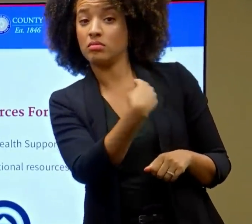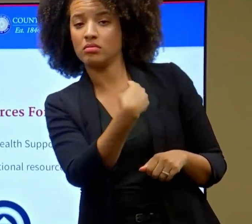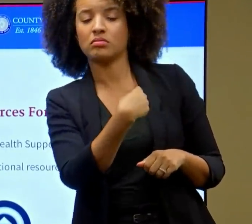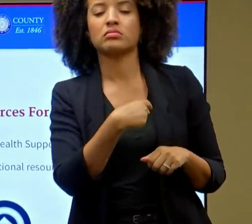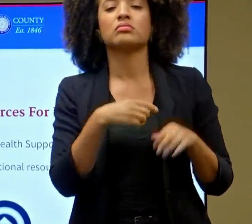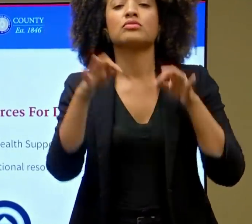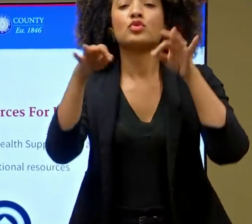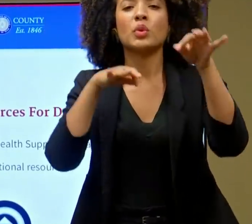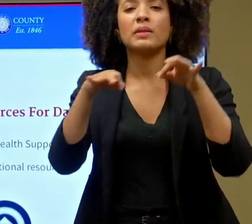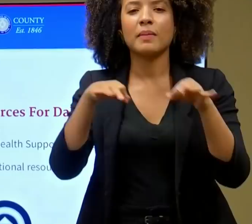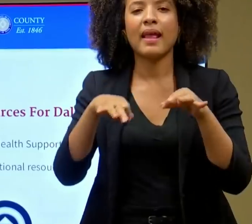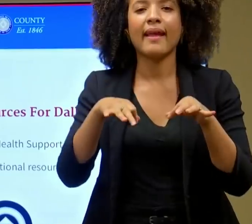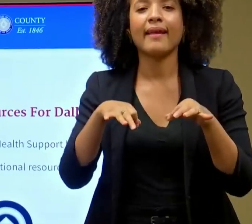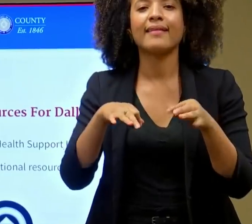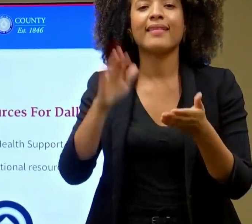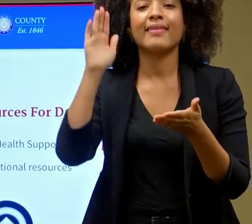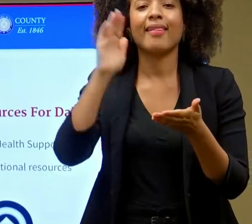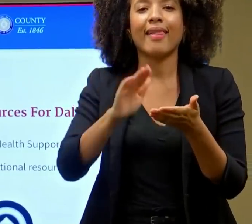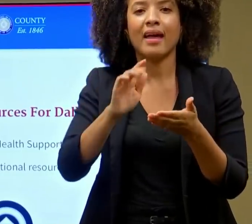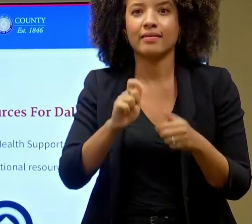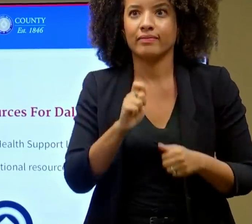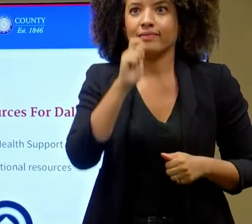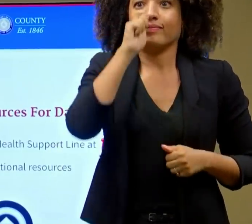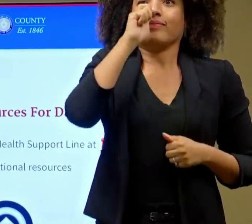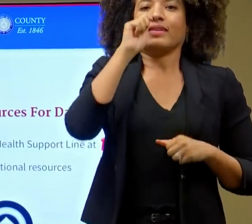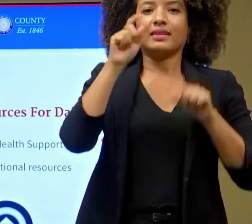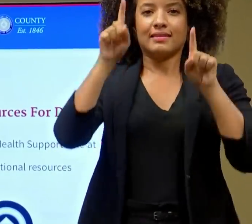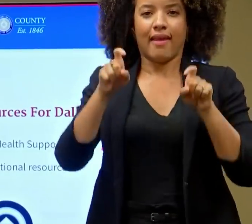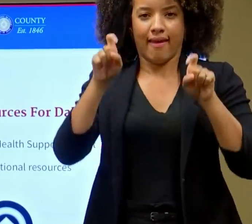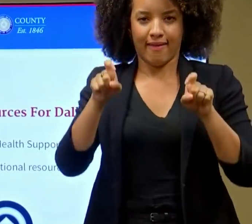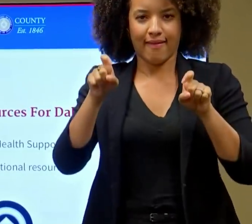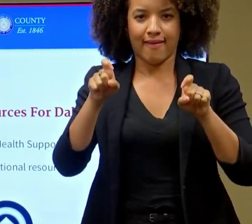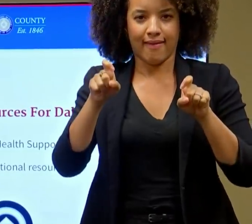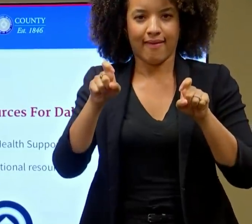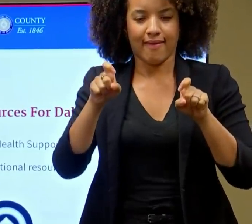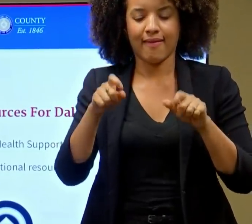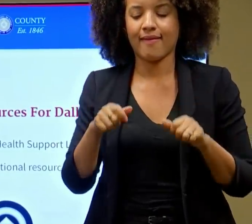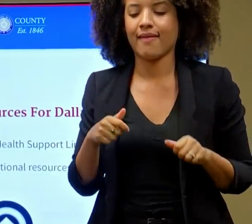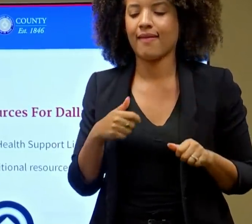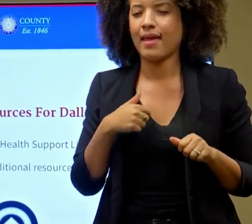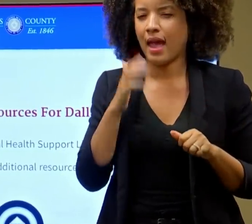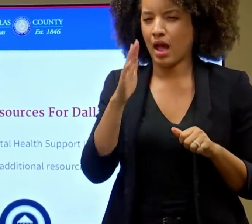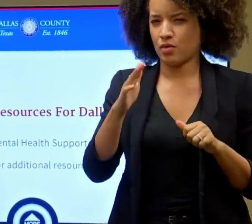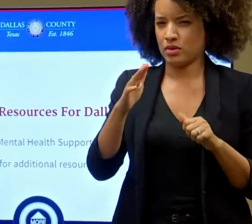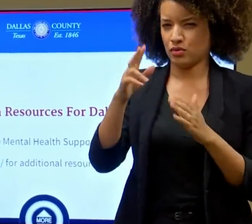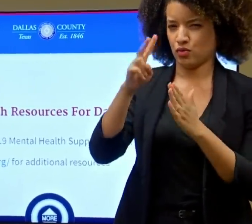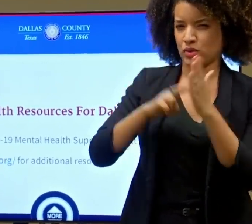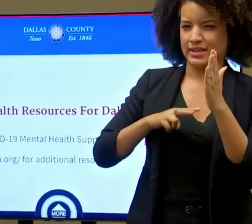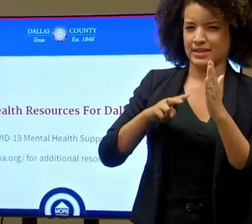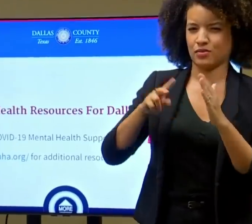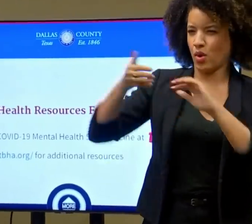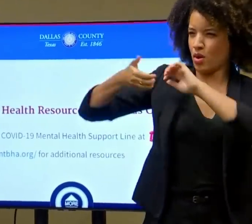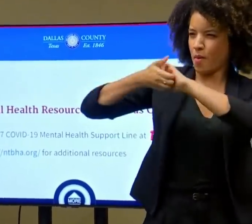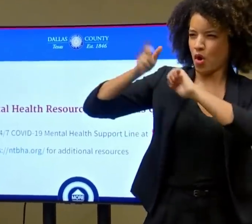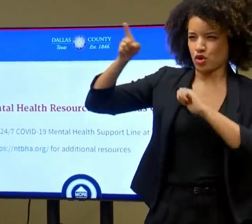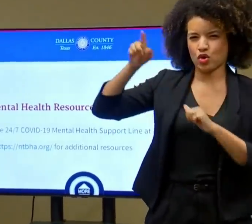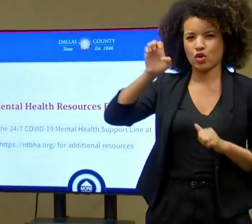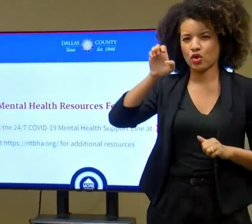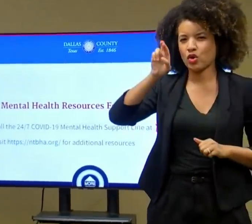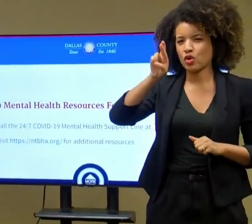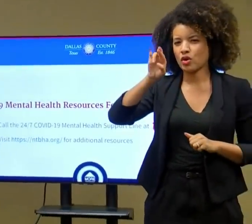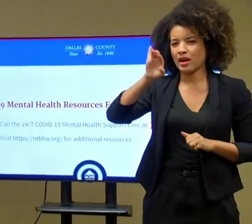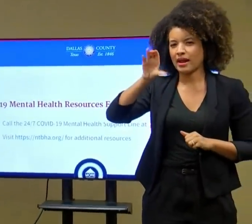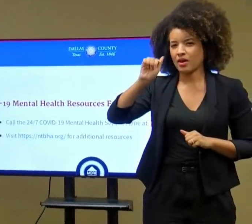the less invasive test. So I'll just read to you what our partner, Erica